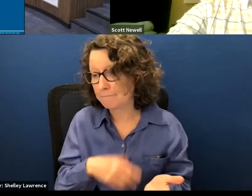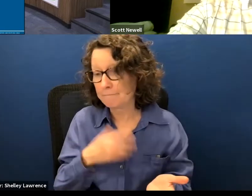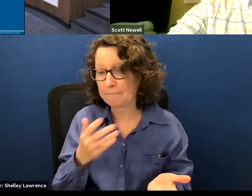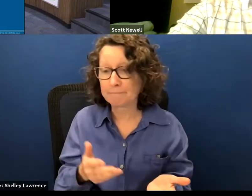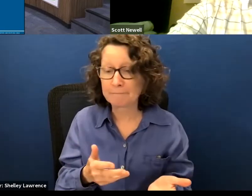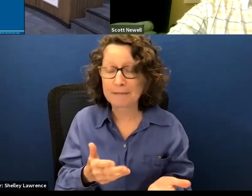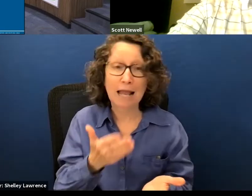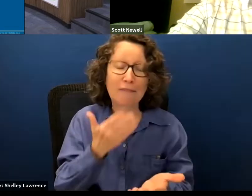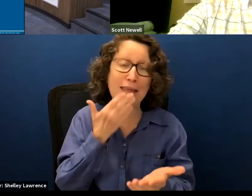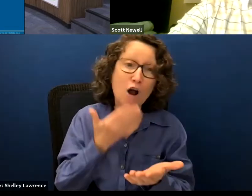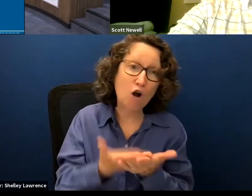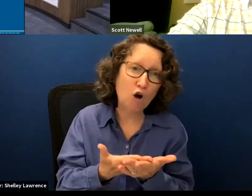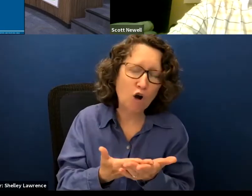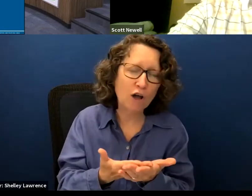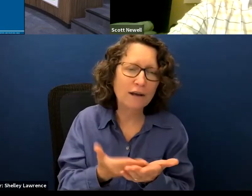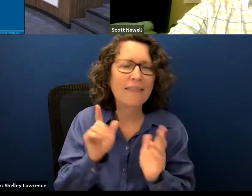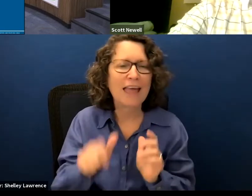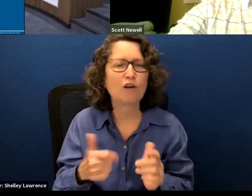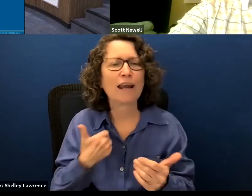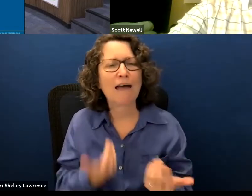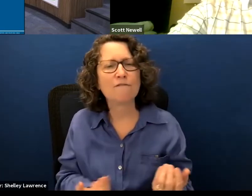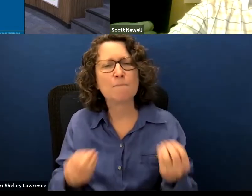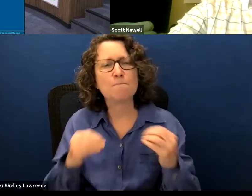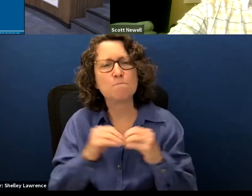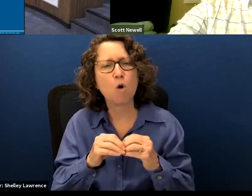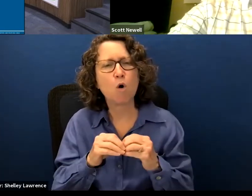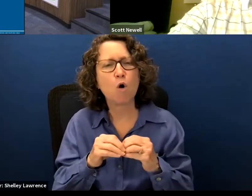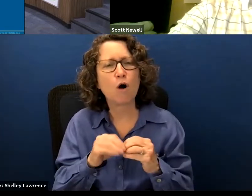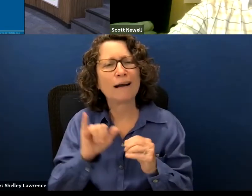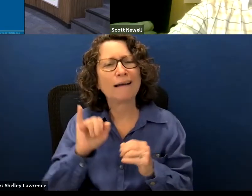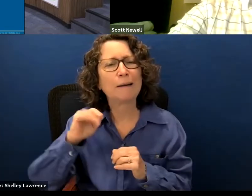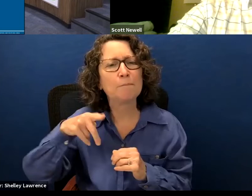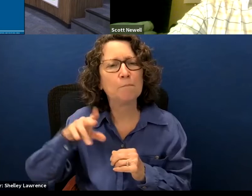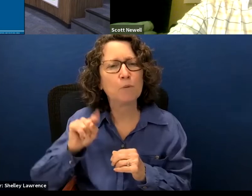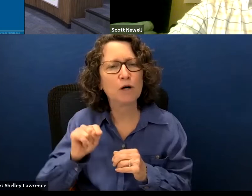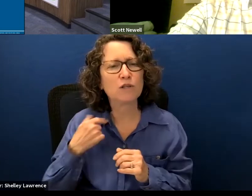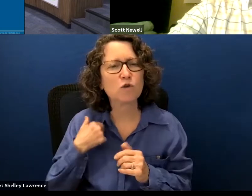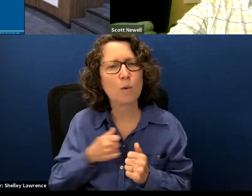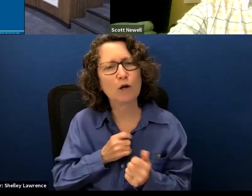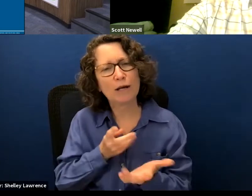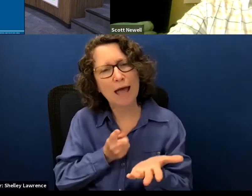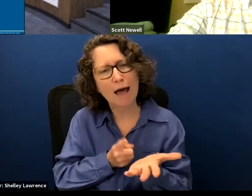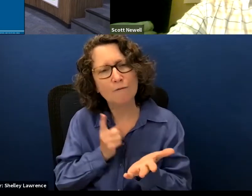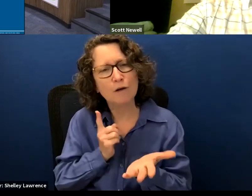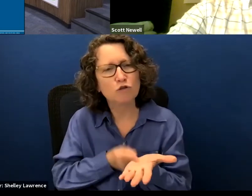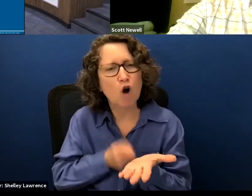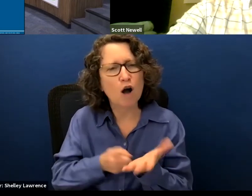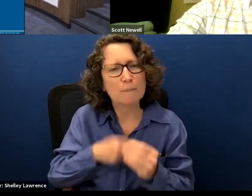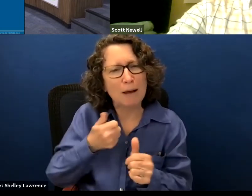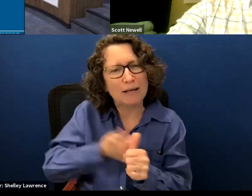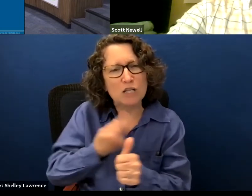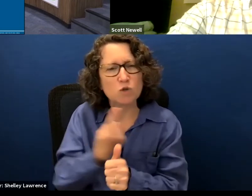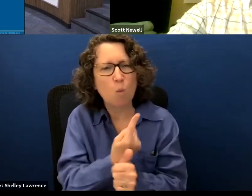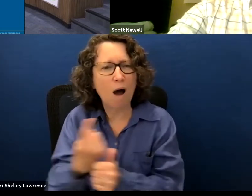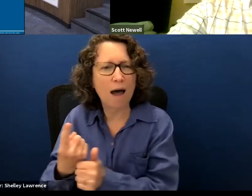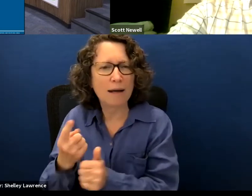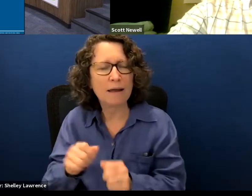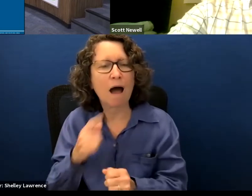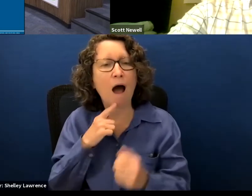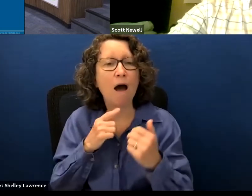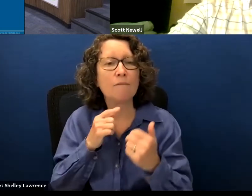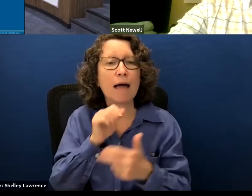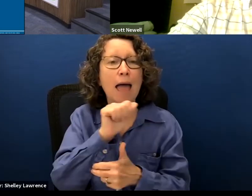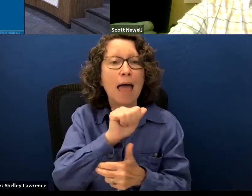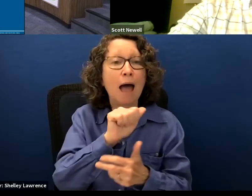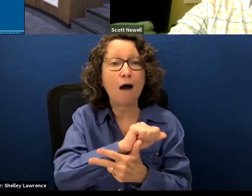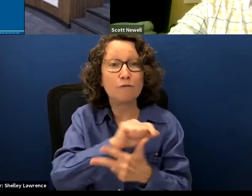they're good, they could have more input. So we could have talked about them a lot more. But I really think out of the three maps, MAP A is